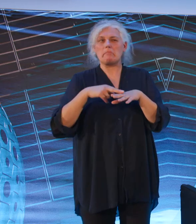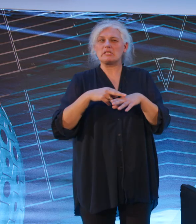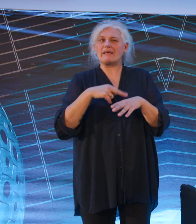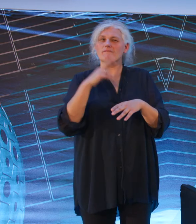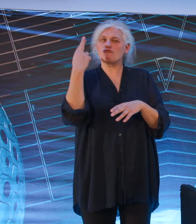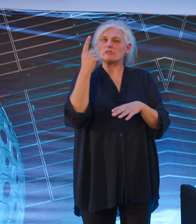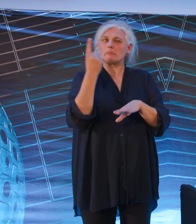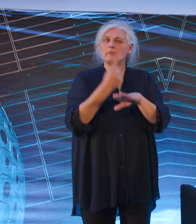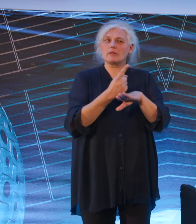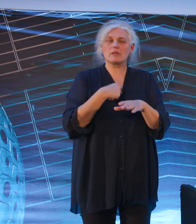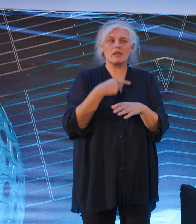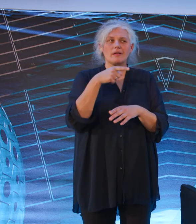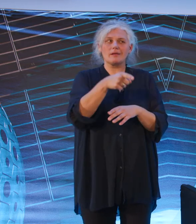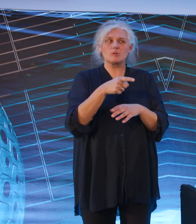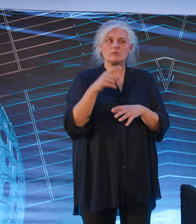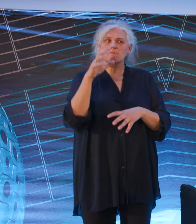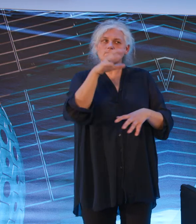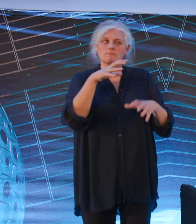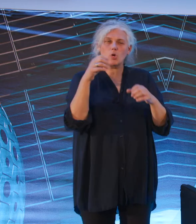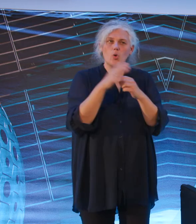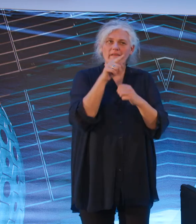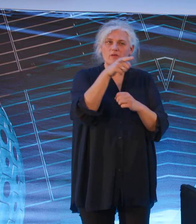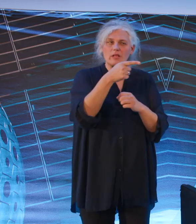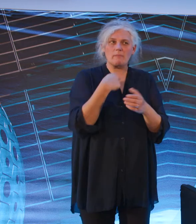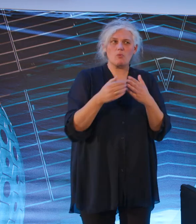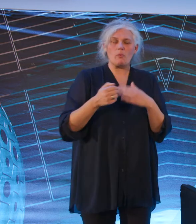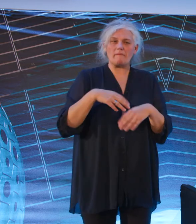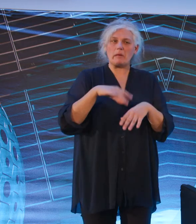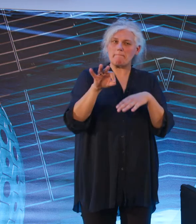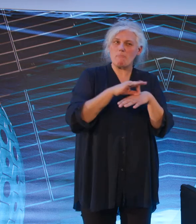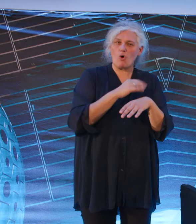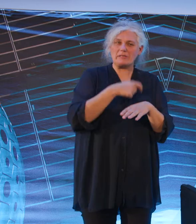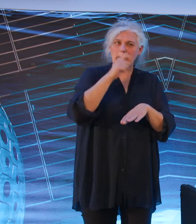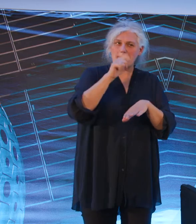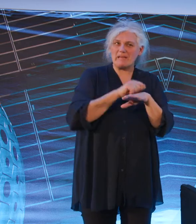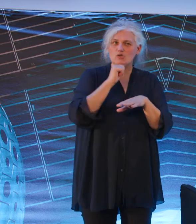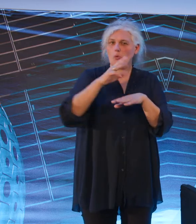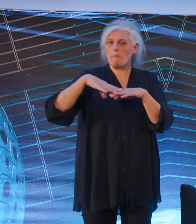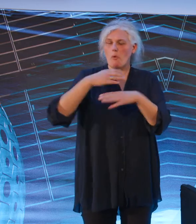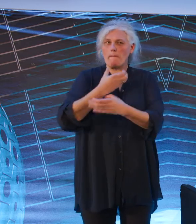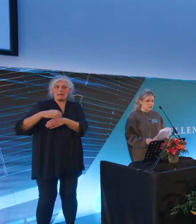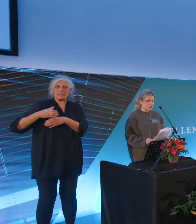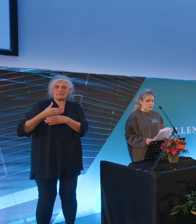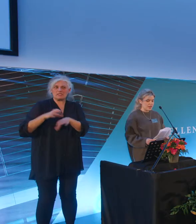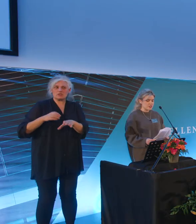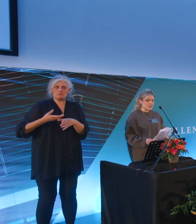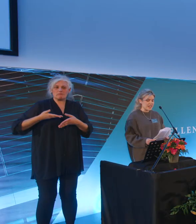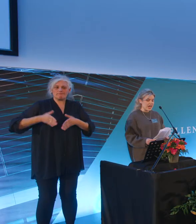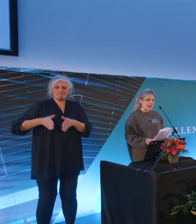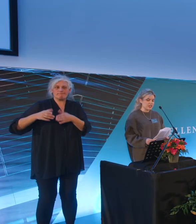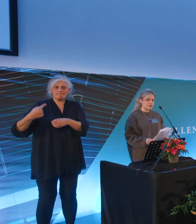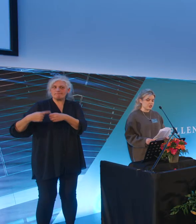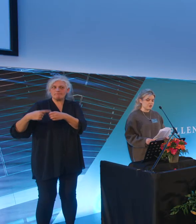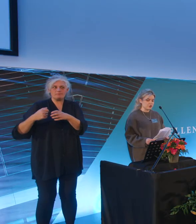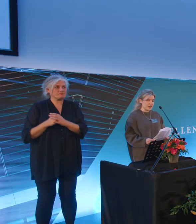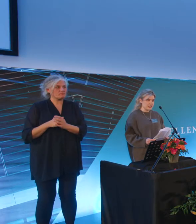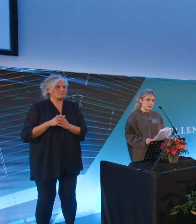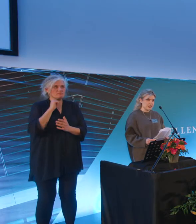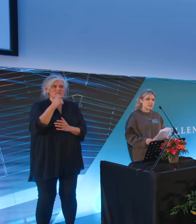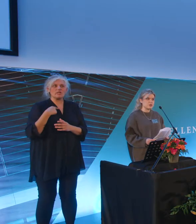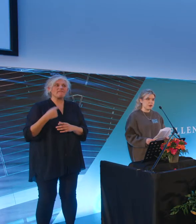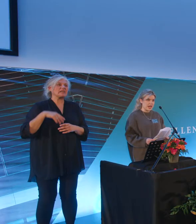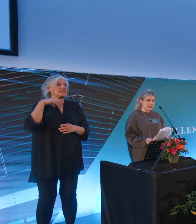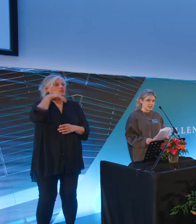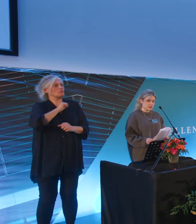Half of their hunt and a third of what they grow. Better be married, best have no more babies on the way. They best not take any of this for